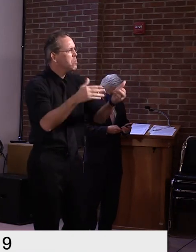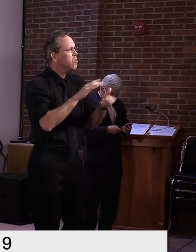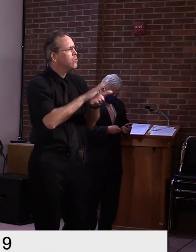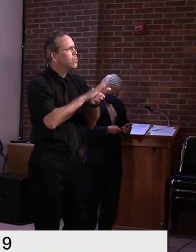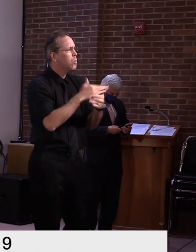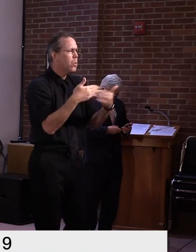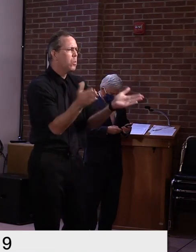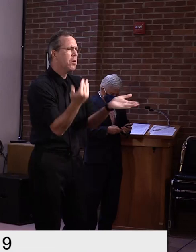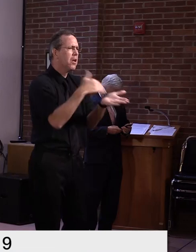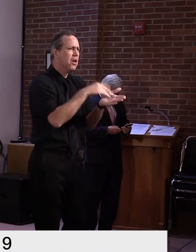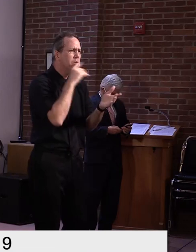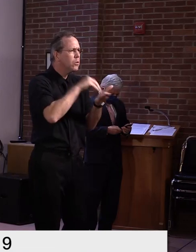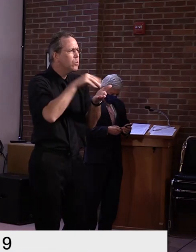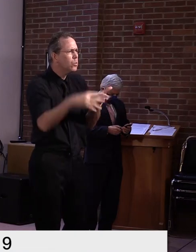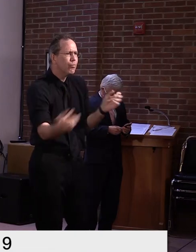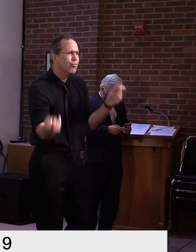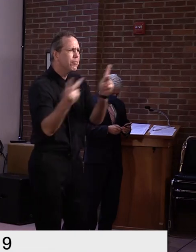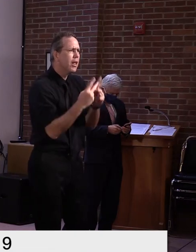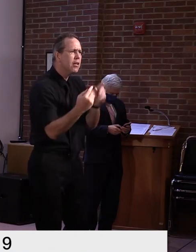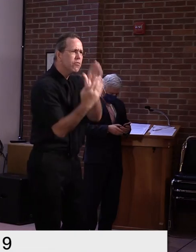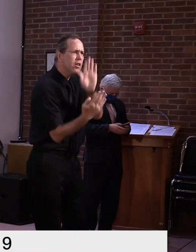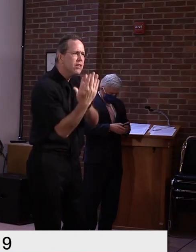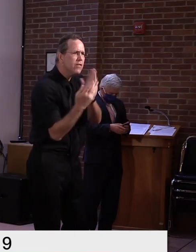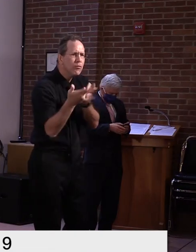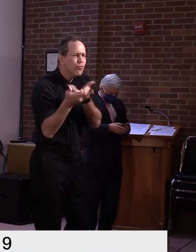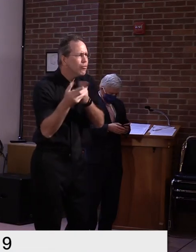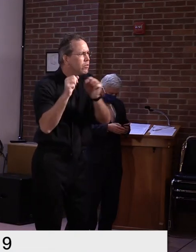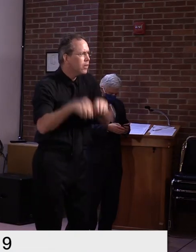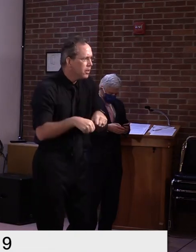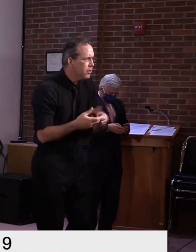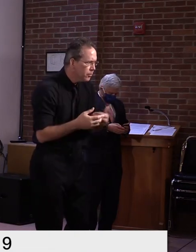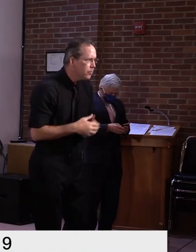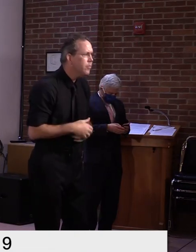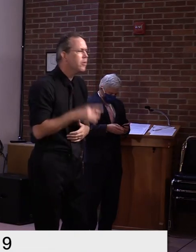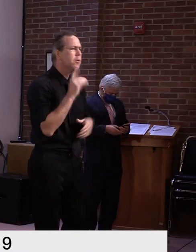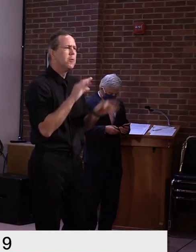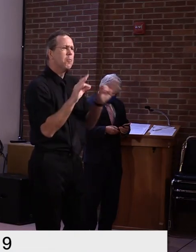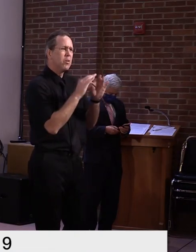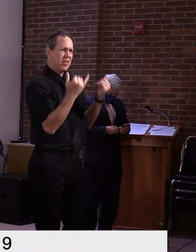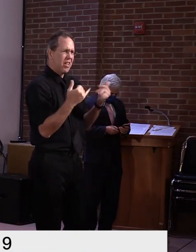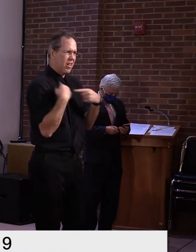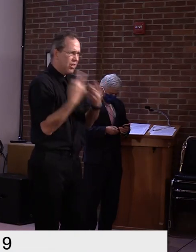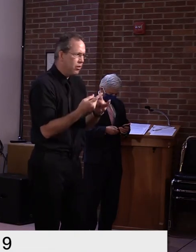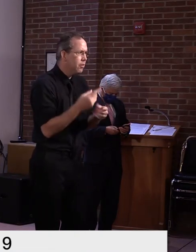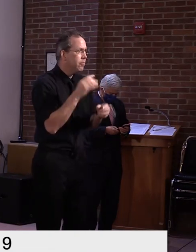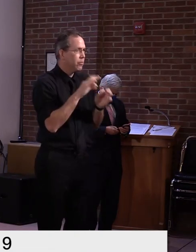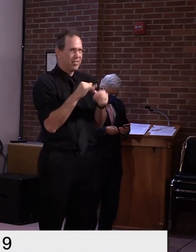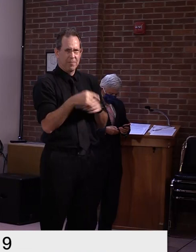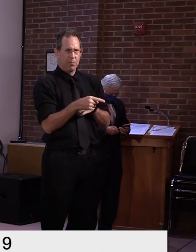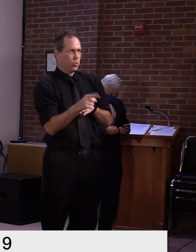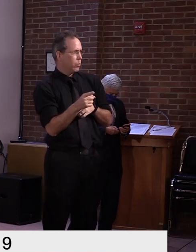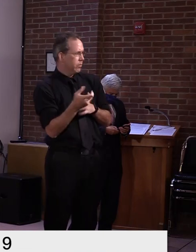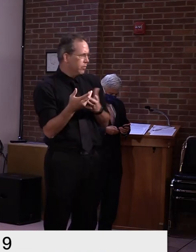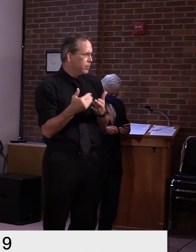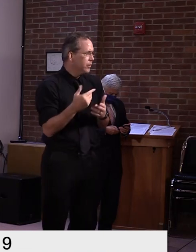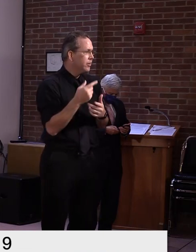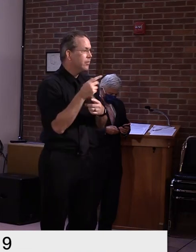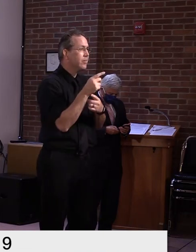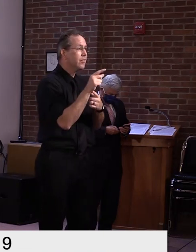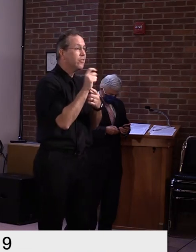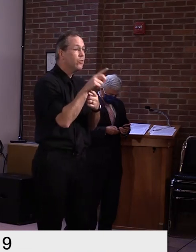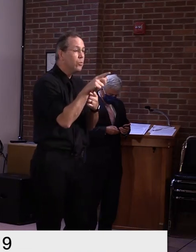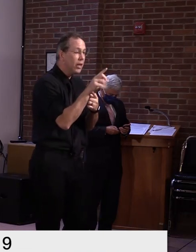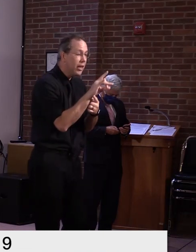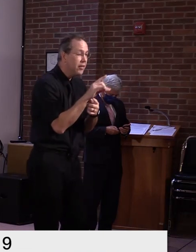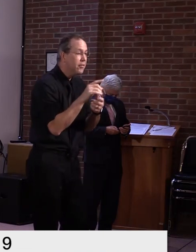to recognize Vermonters' strength and commitment to each other today, August 28th, as we mark the 9th anniversary